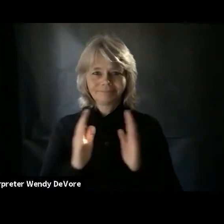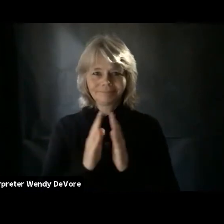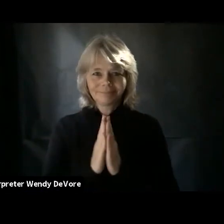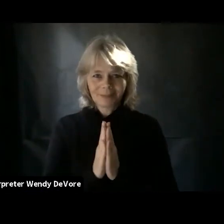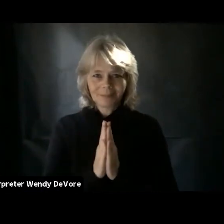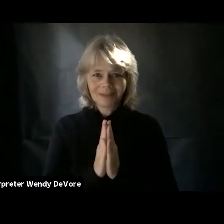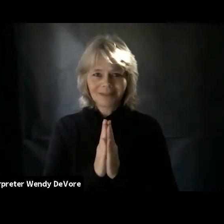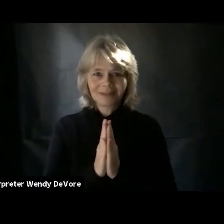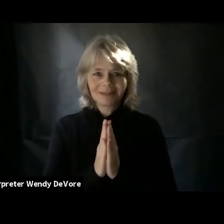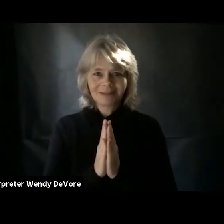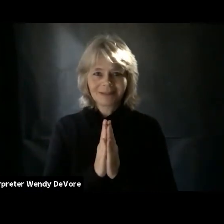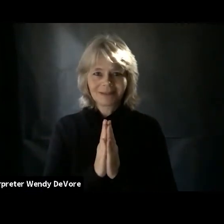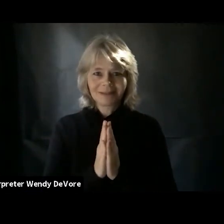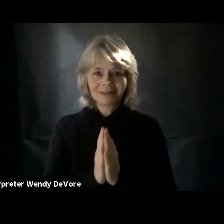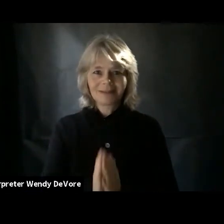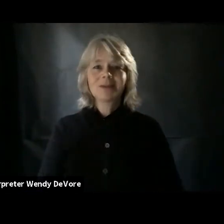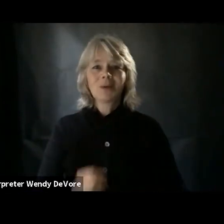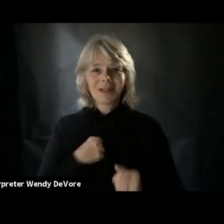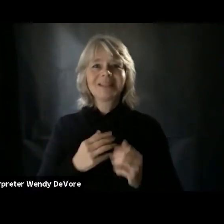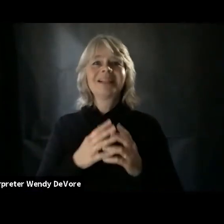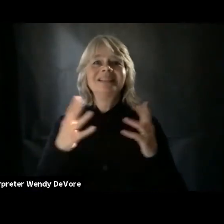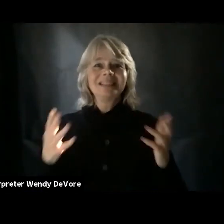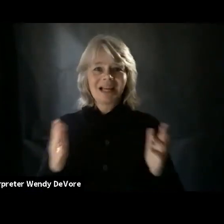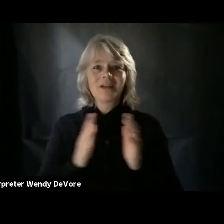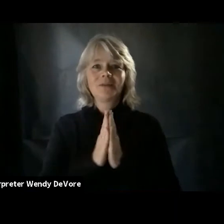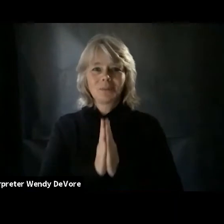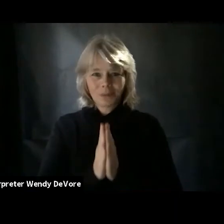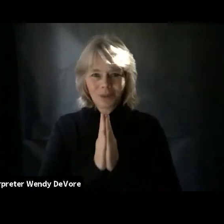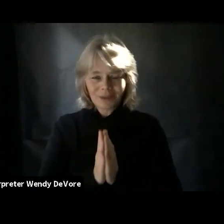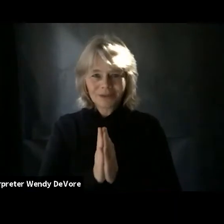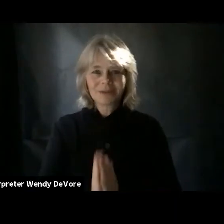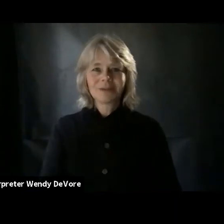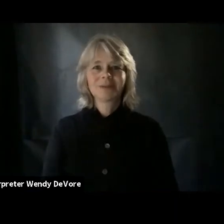Amen. That's lots of prayers to start out.